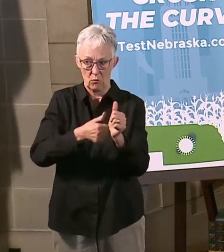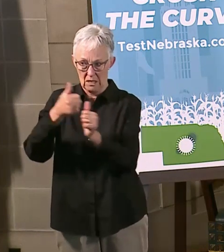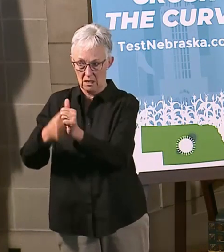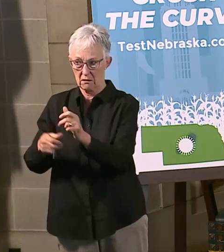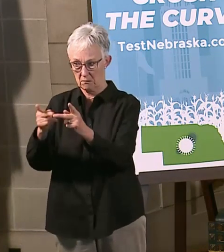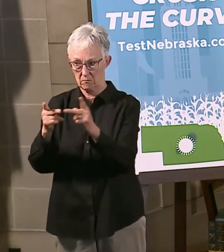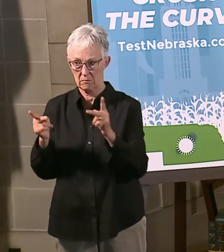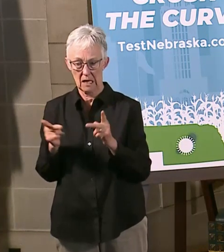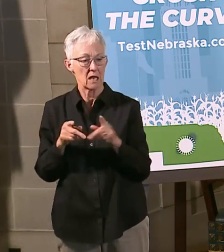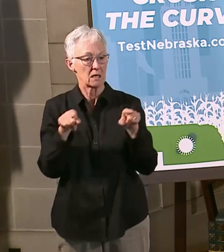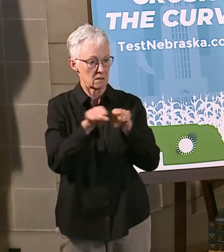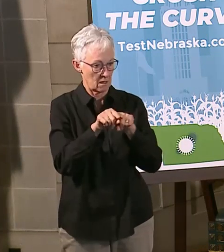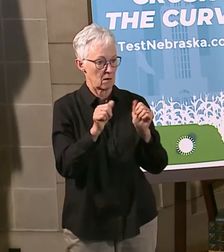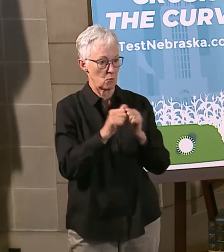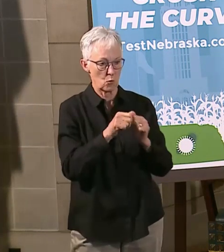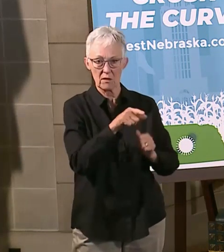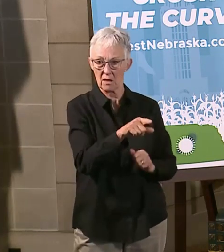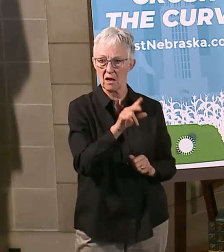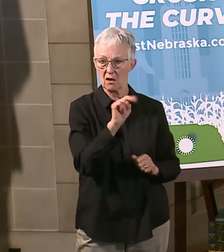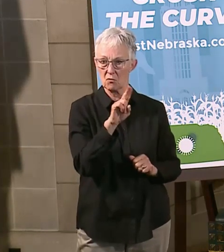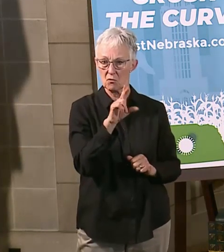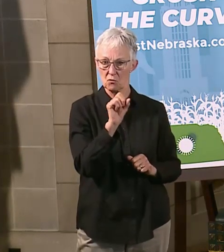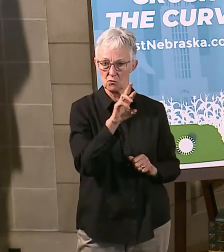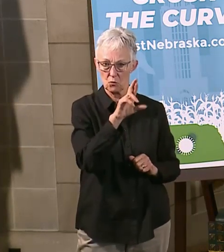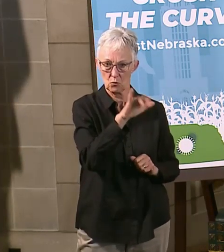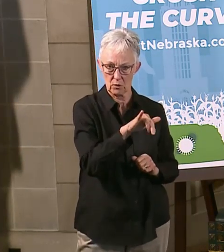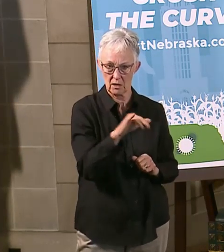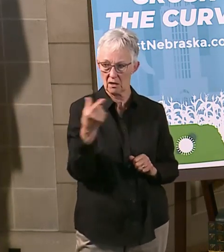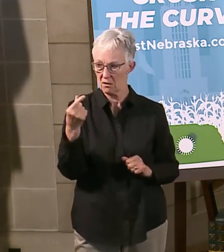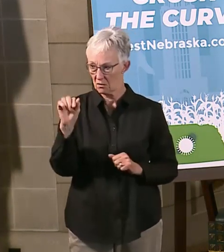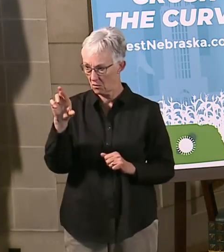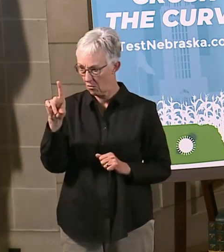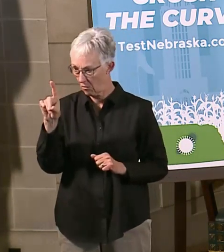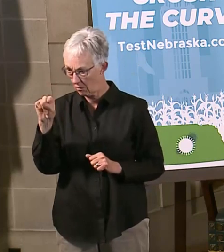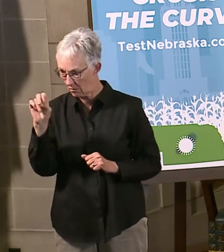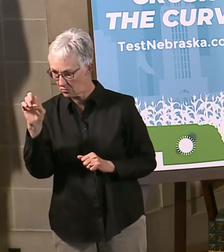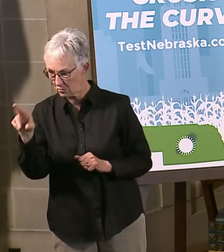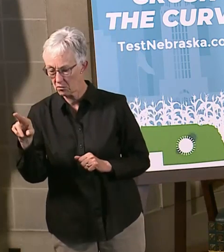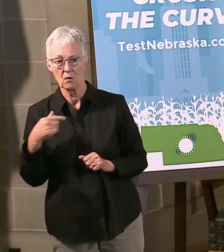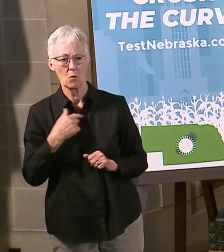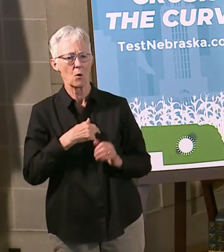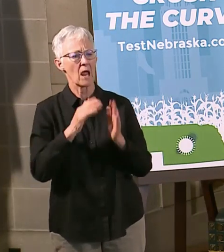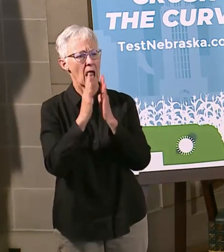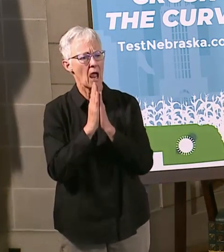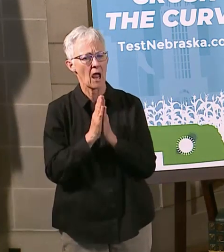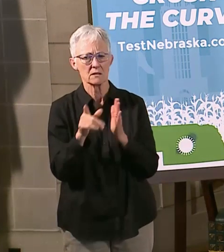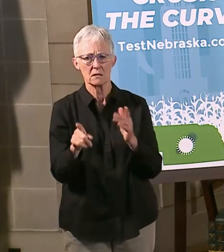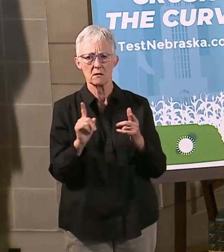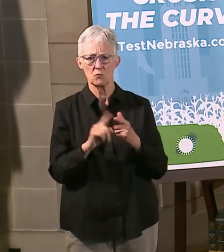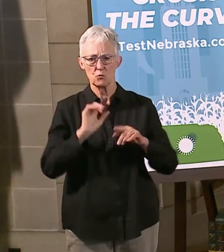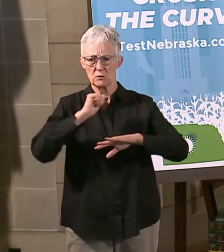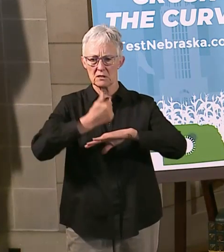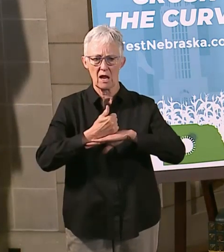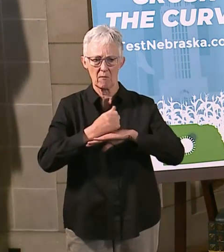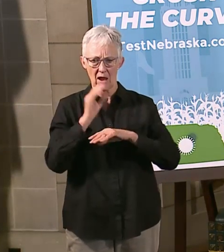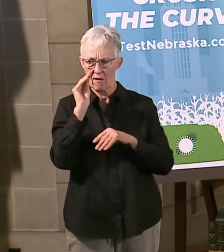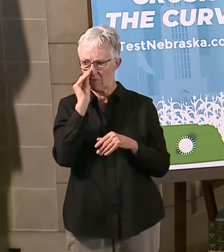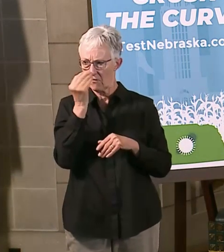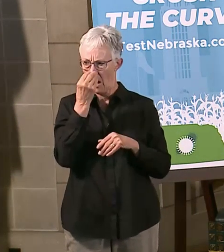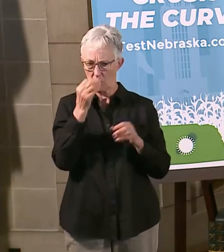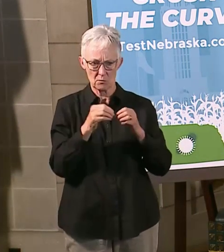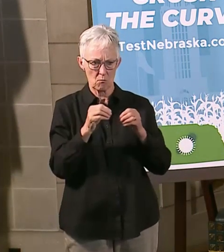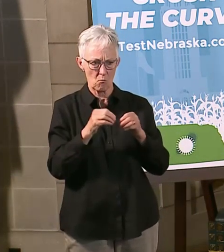up. In addition to that, we would suggest that they expand their footprint. They give more space for people, the customers, to move